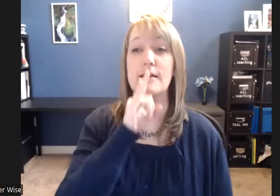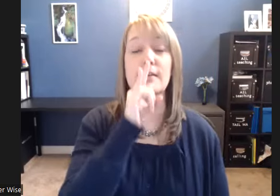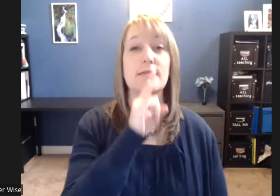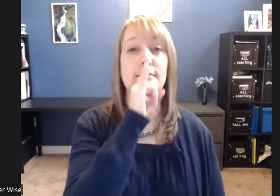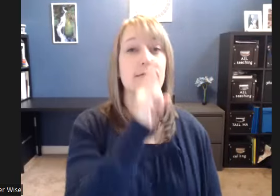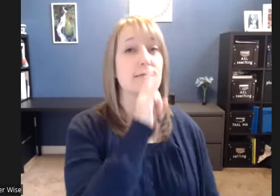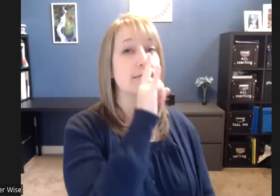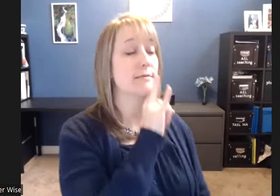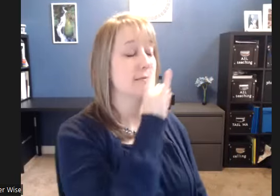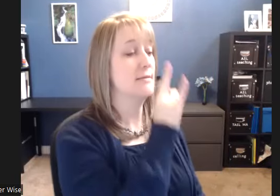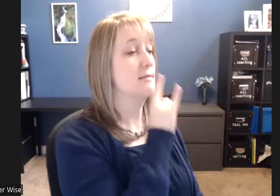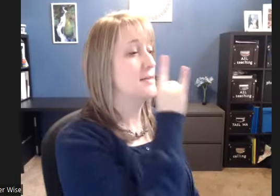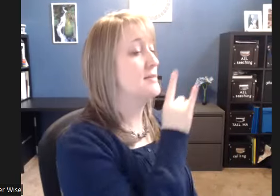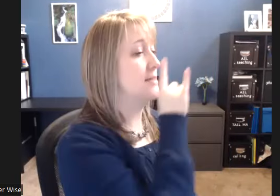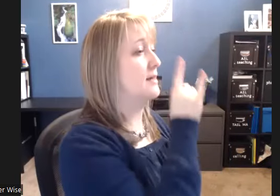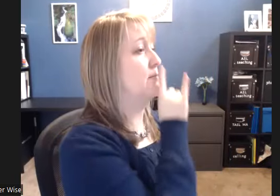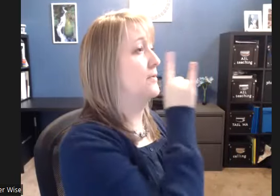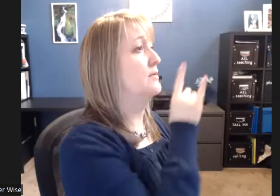Okay. Stuck up.